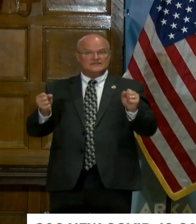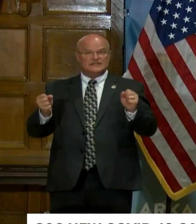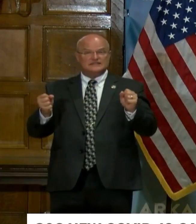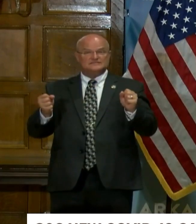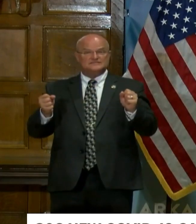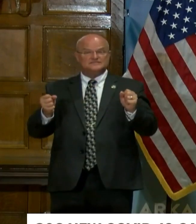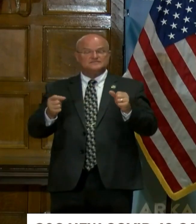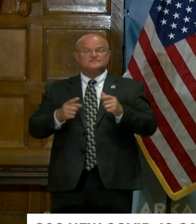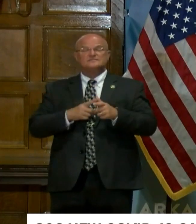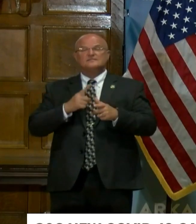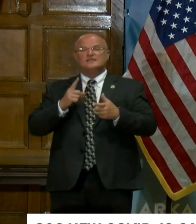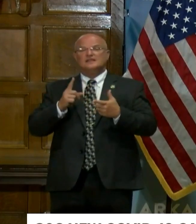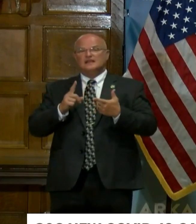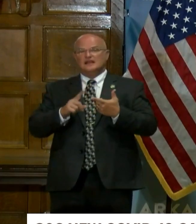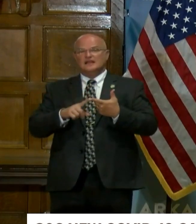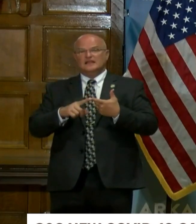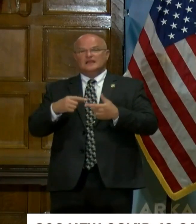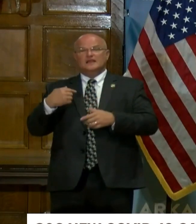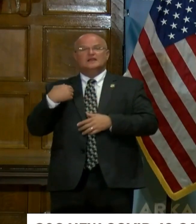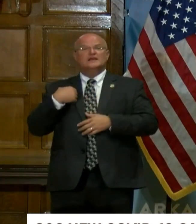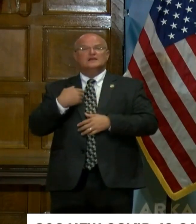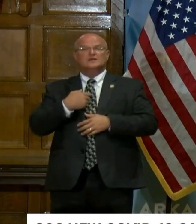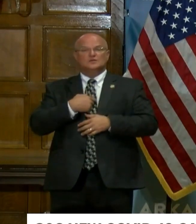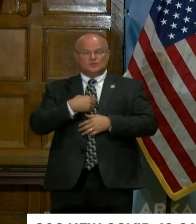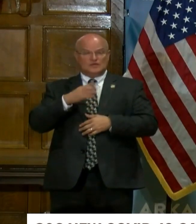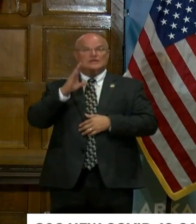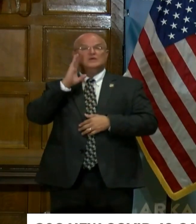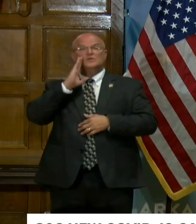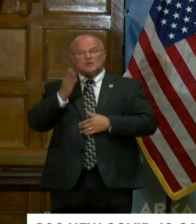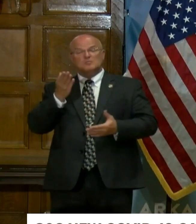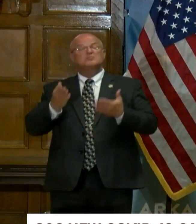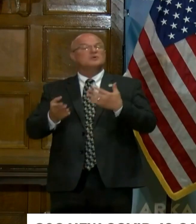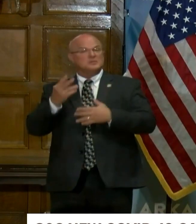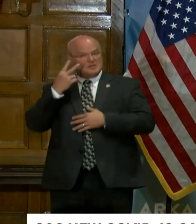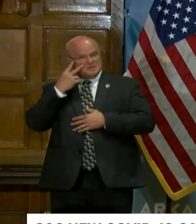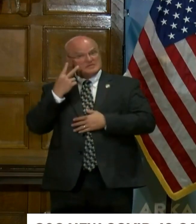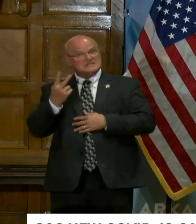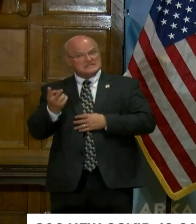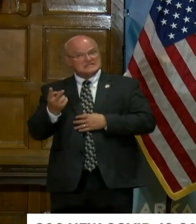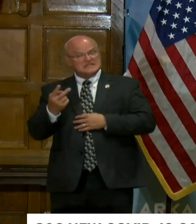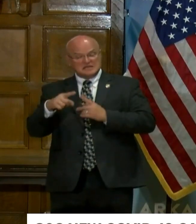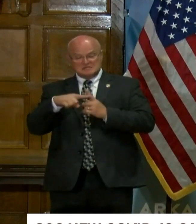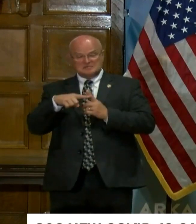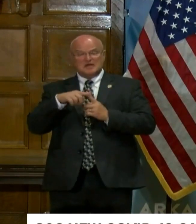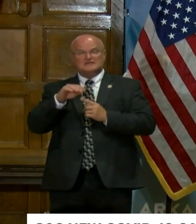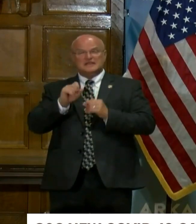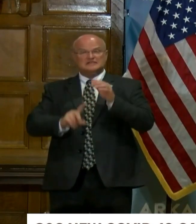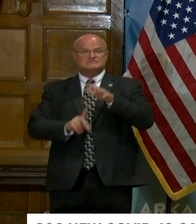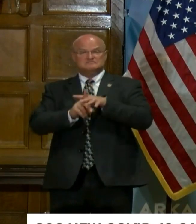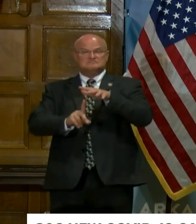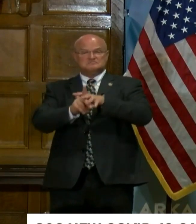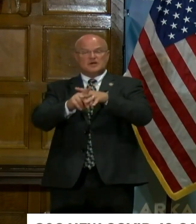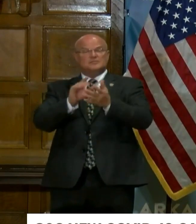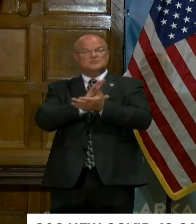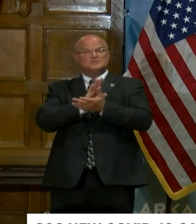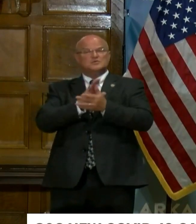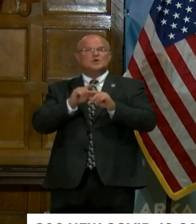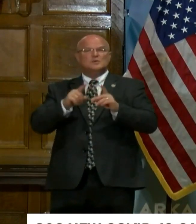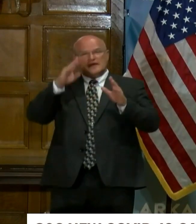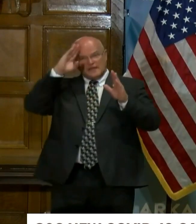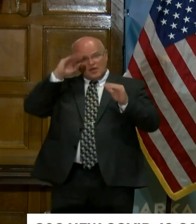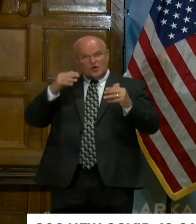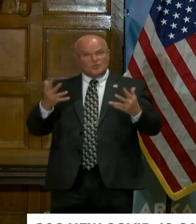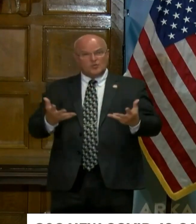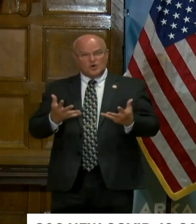precautions, then we will probably see positive cases in the school. But the hope is